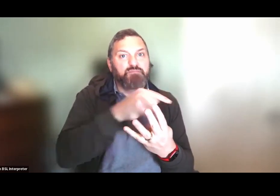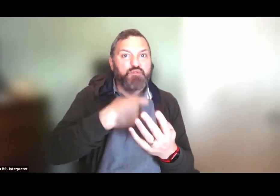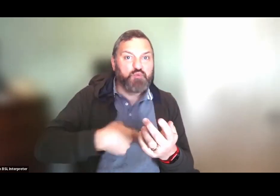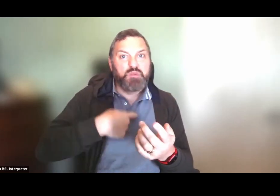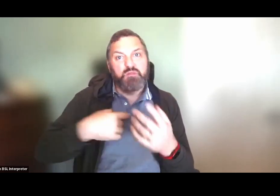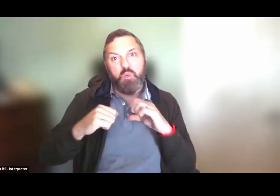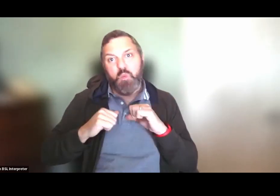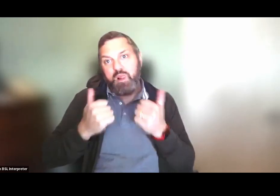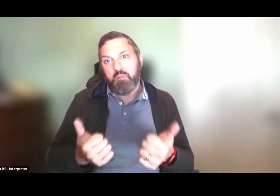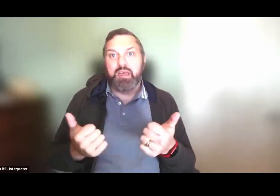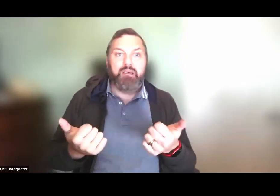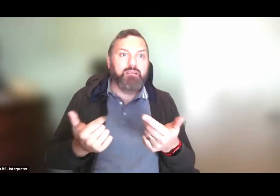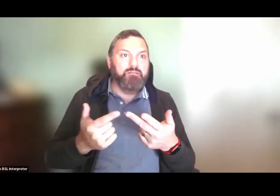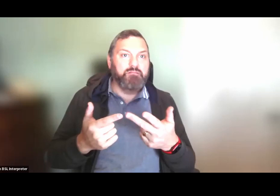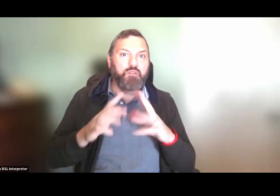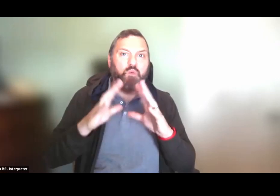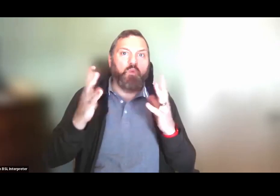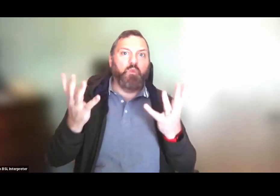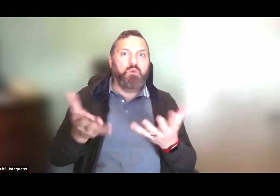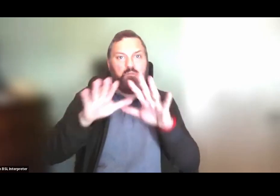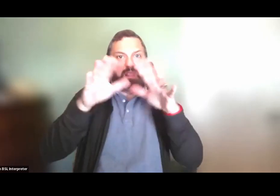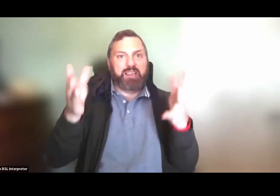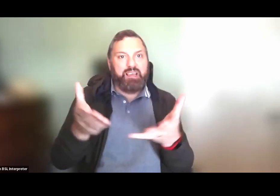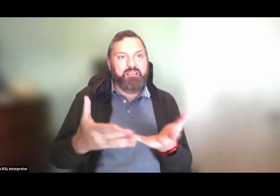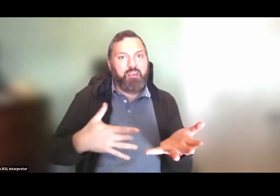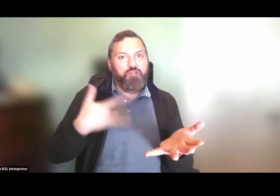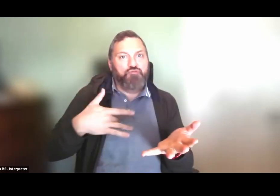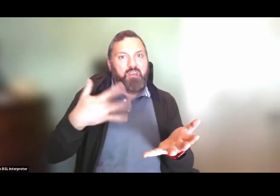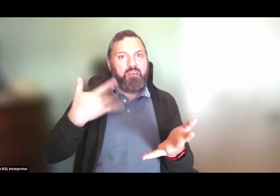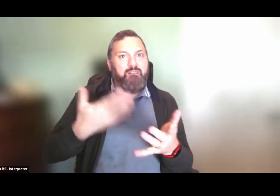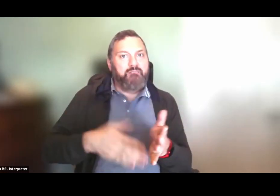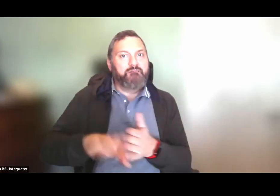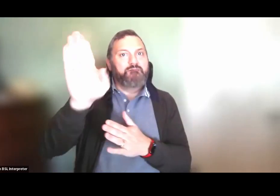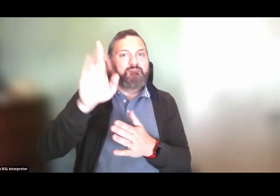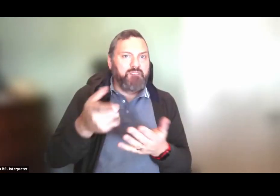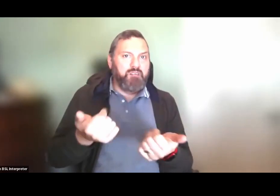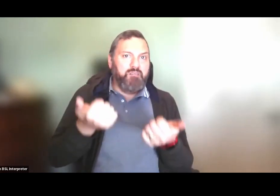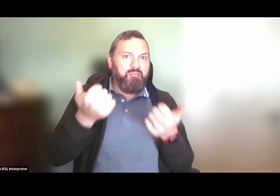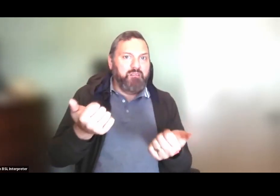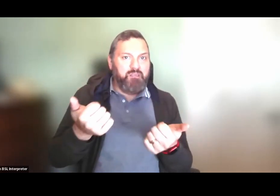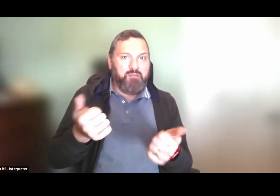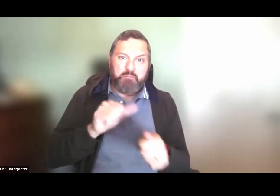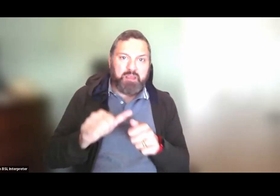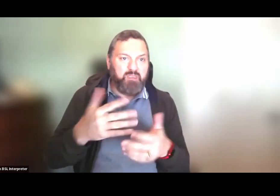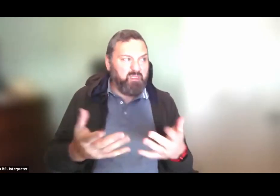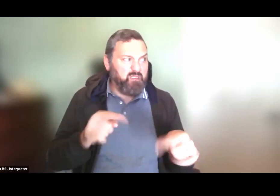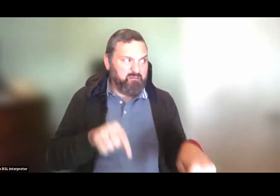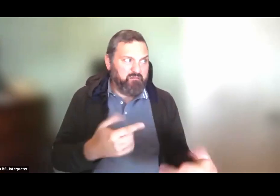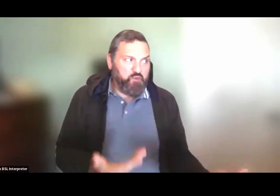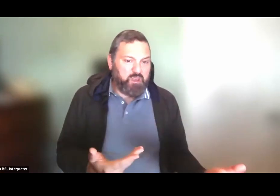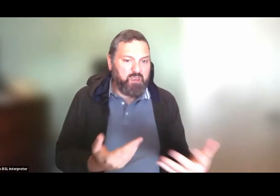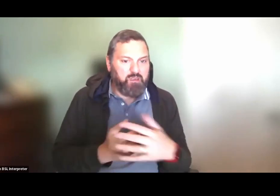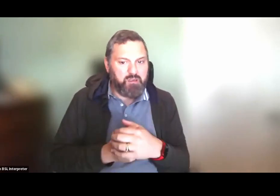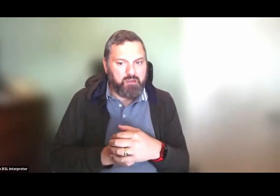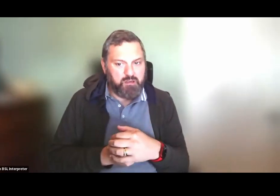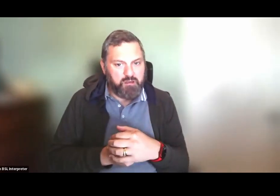well-being, and the thriving of the whole planet. That will be a very, very different financial system from the one we have today. So a